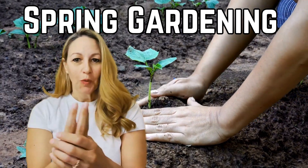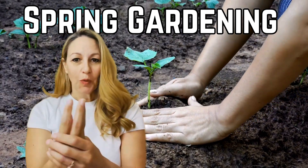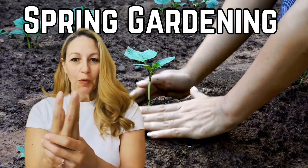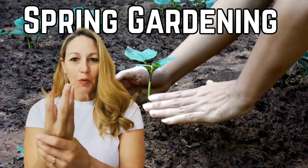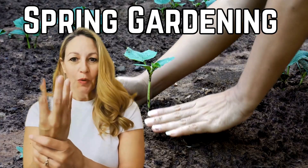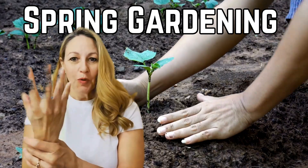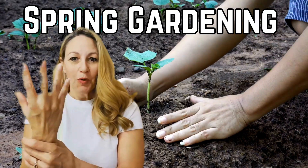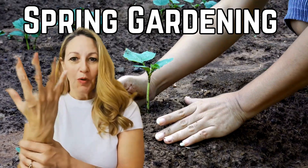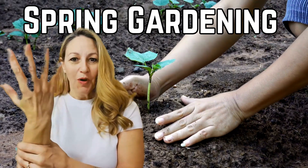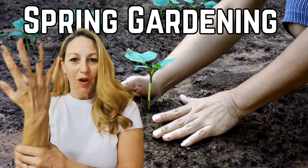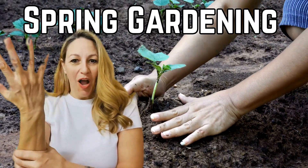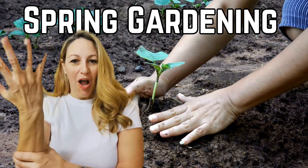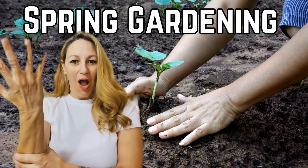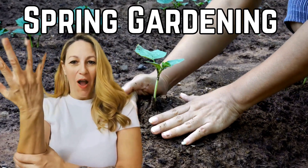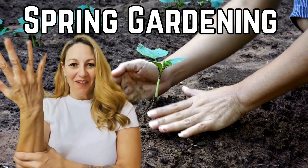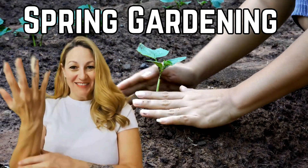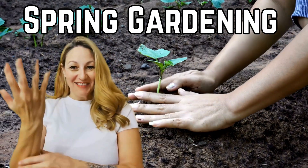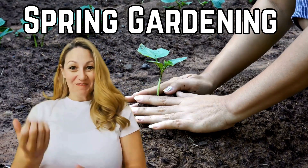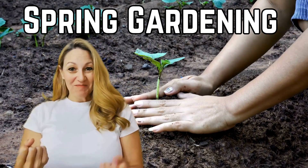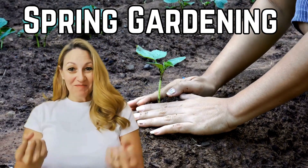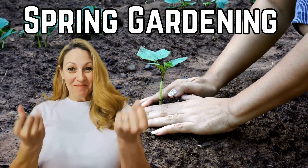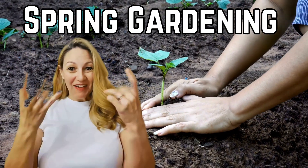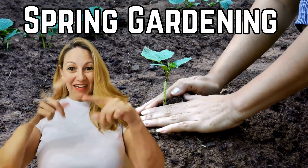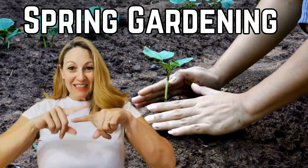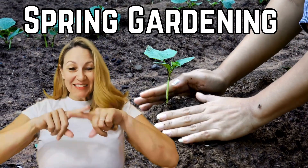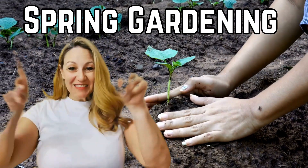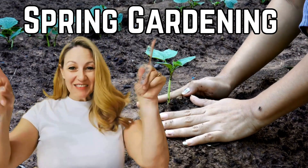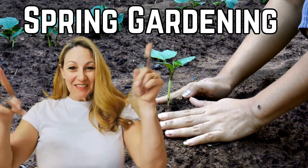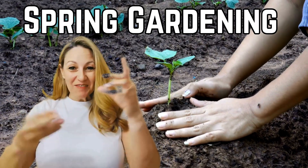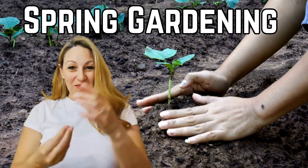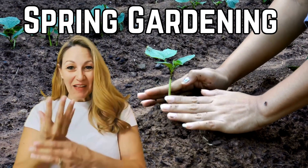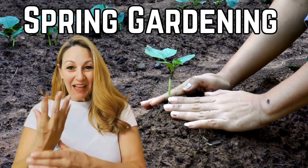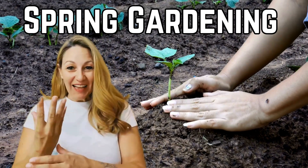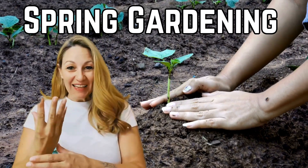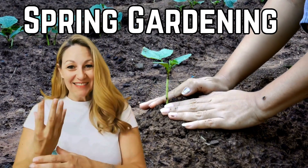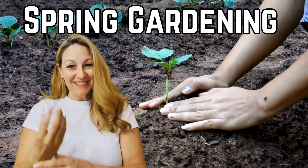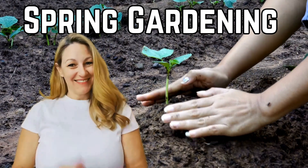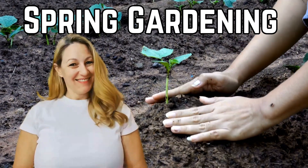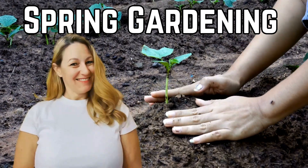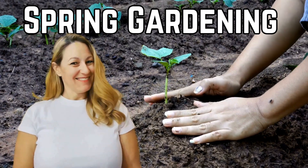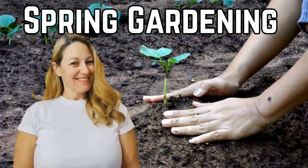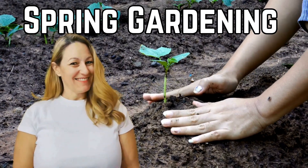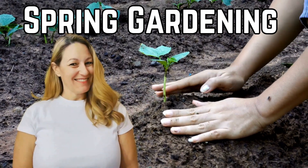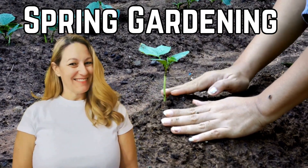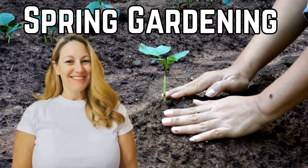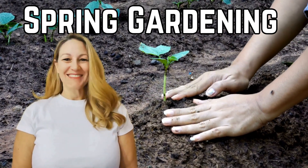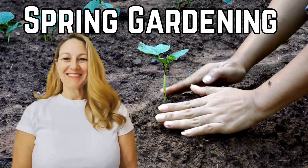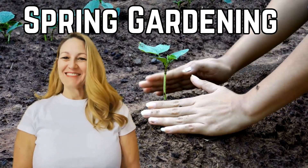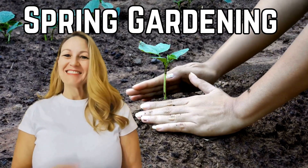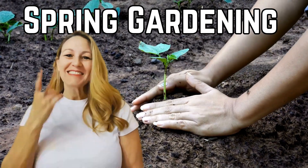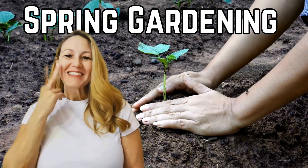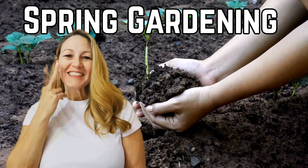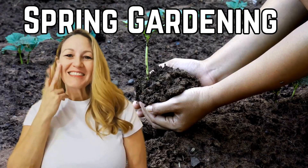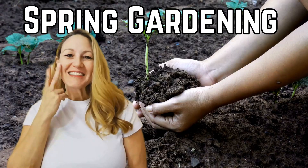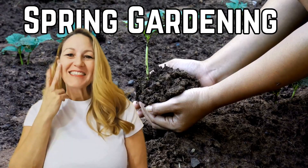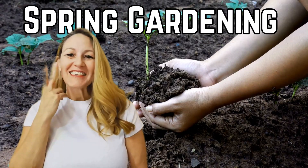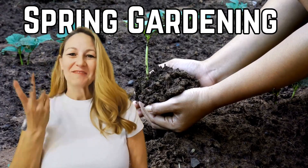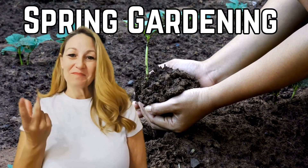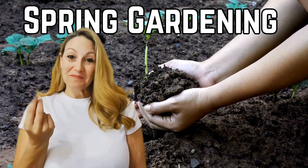Things will grow. Many different things that we can grow in spring. Let's see. What do we